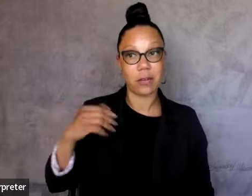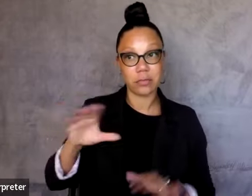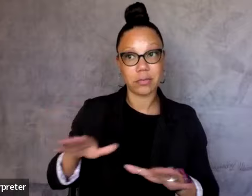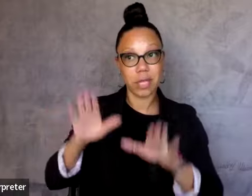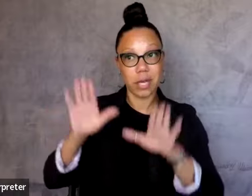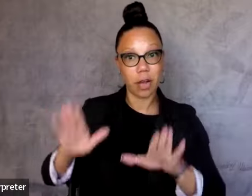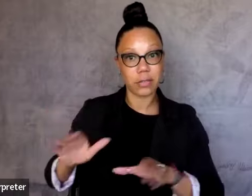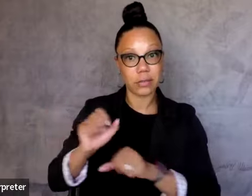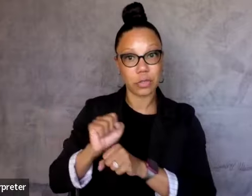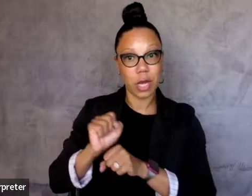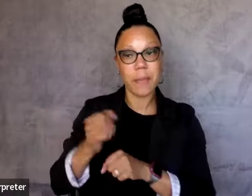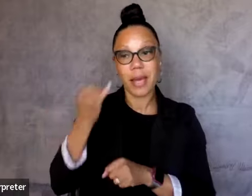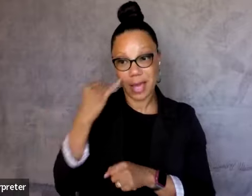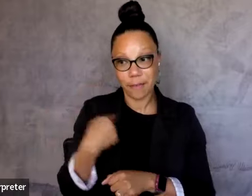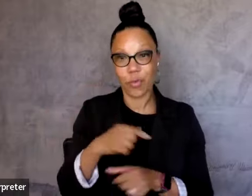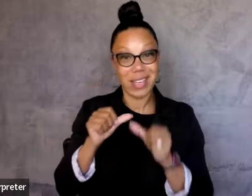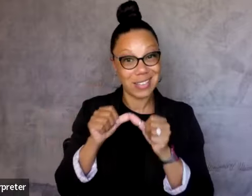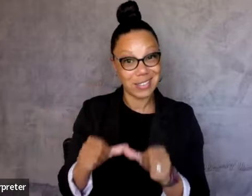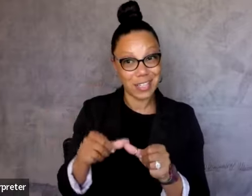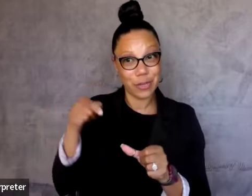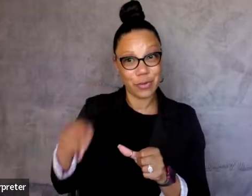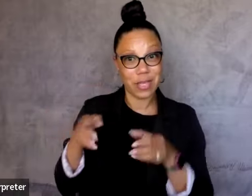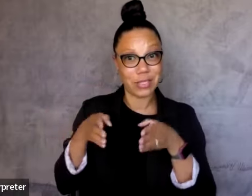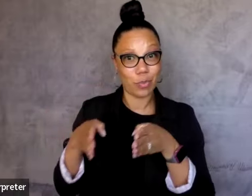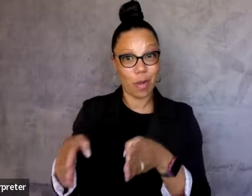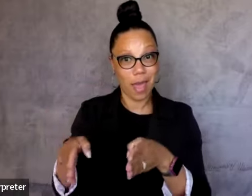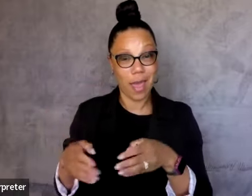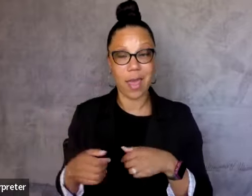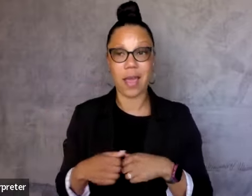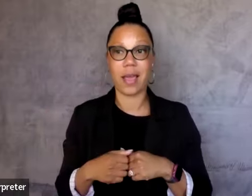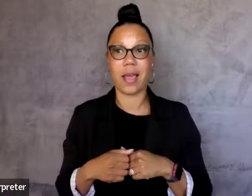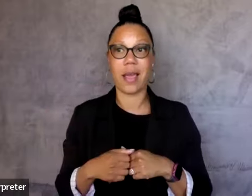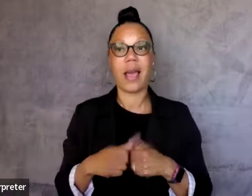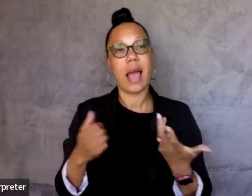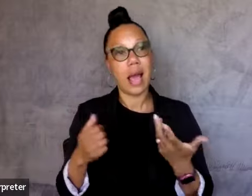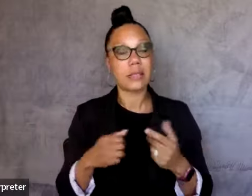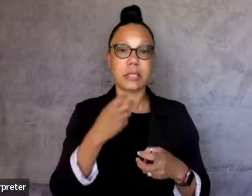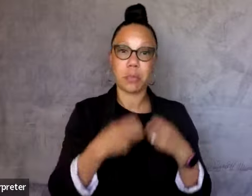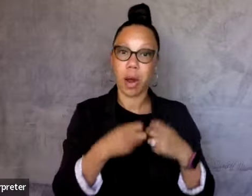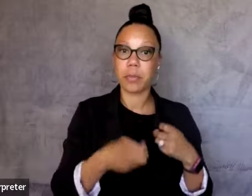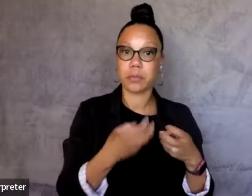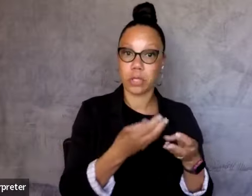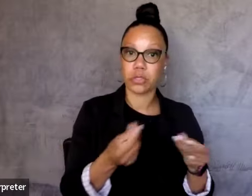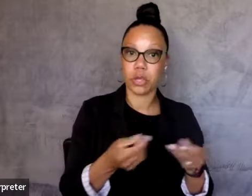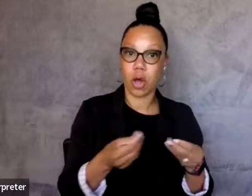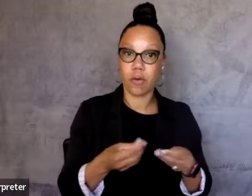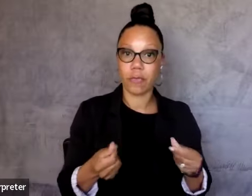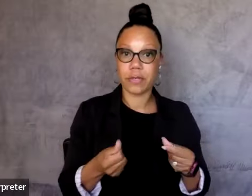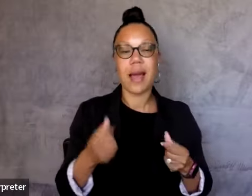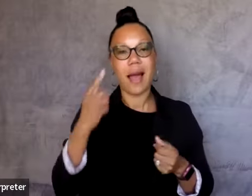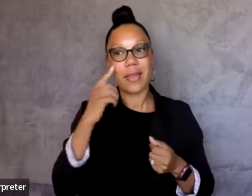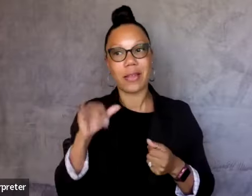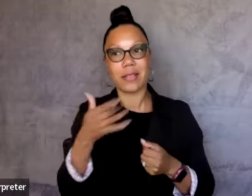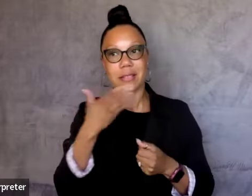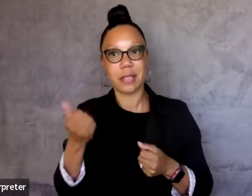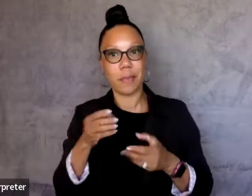move like this and govern like this, as things work themselves out, I think it is the best way for us to